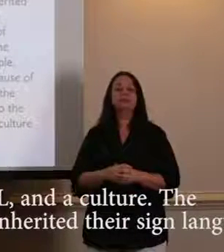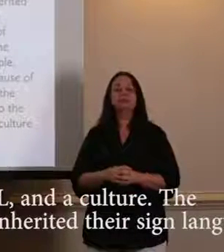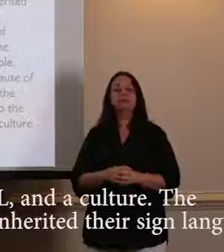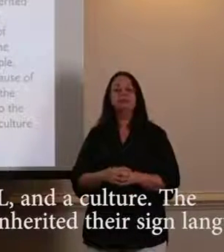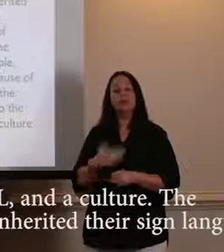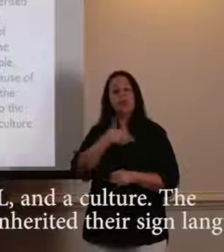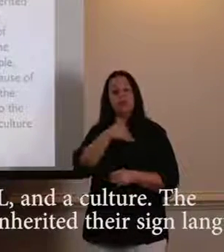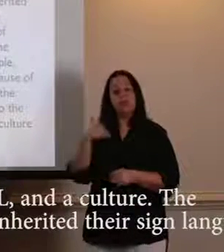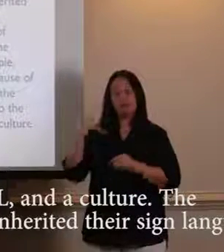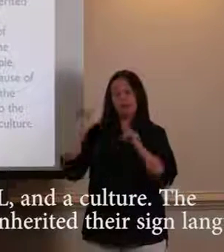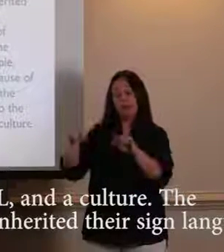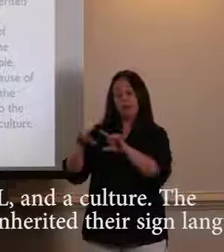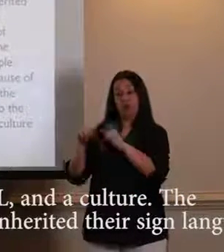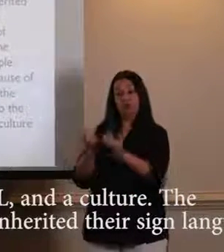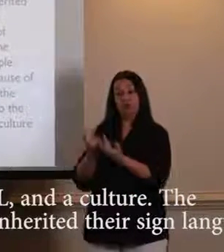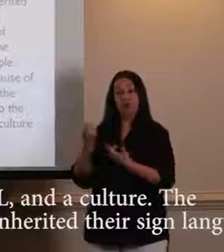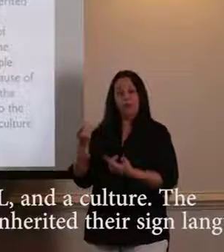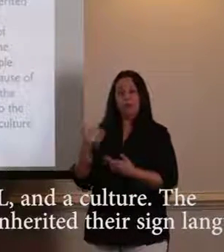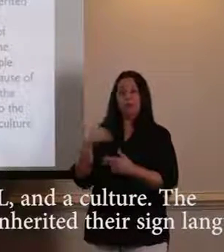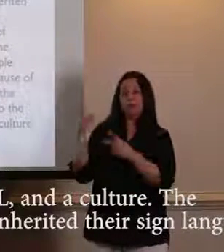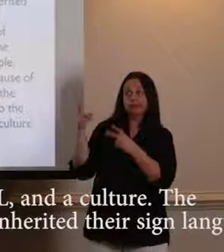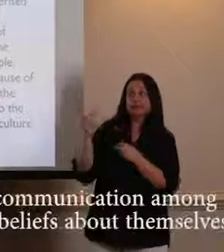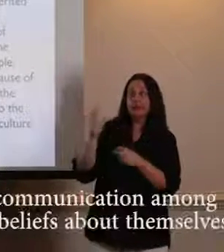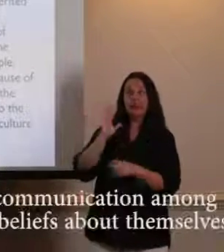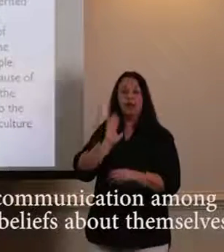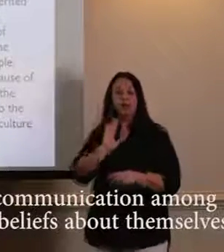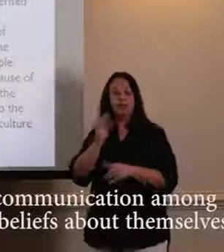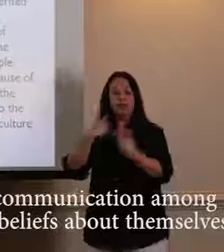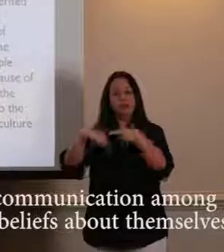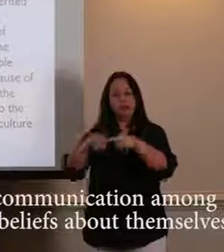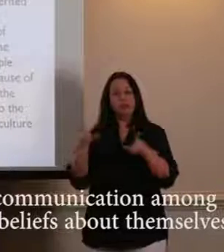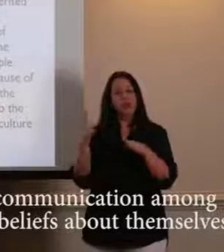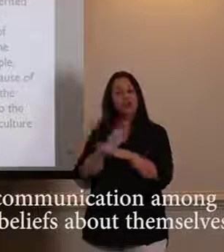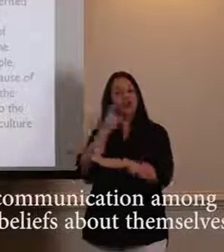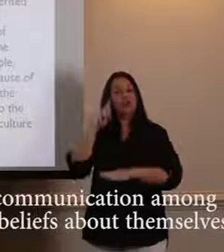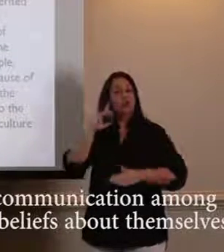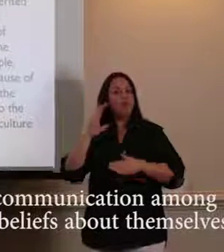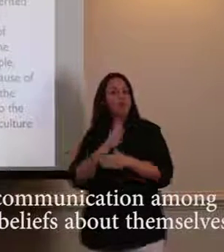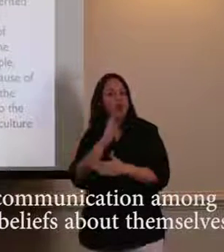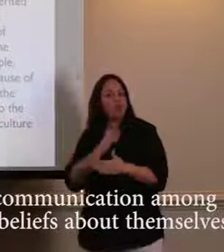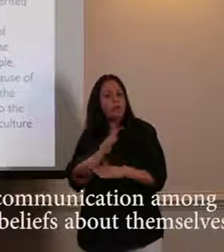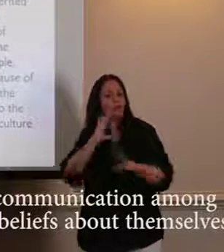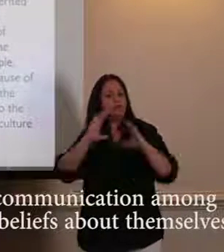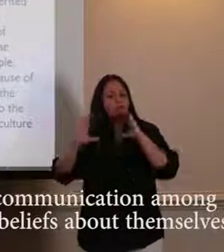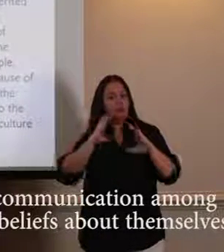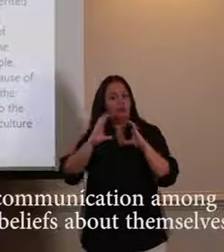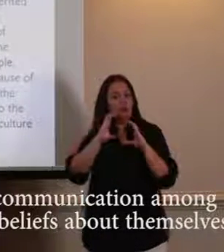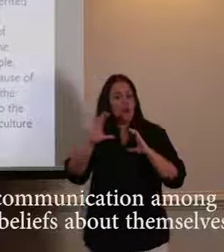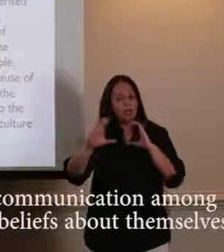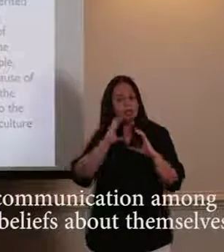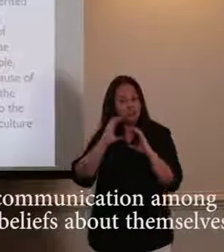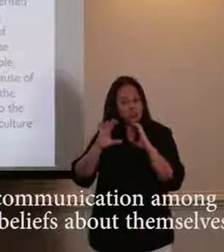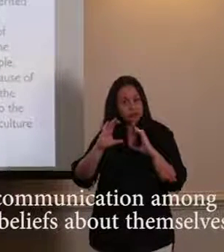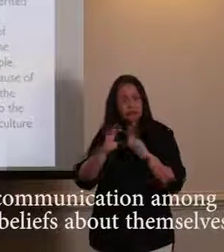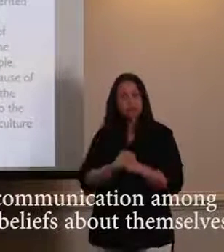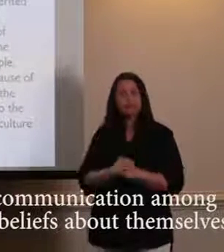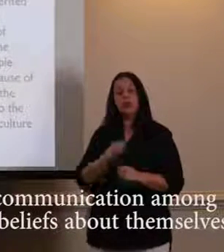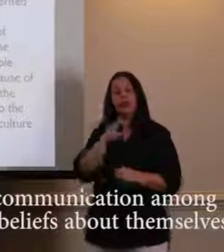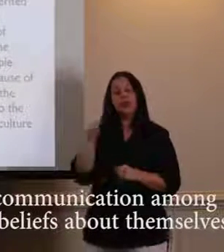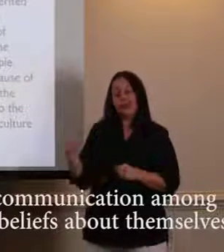of this group have inherited their sign language, use it as a primary means of communication among themselves, and hold a set of beliefs